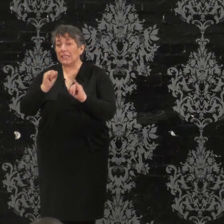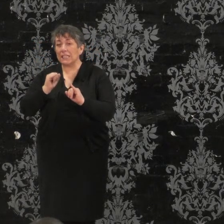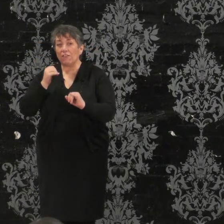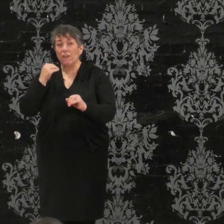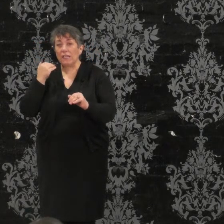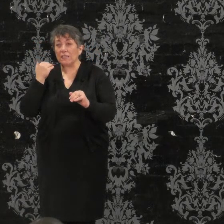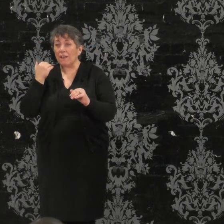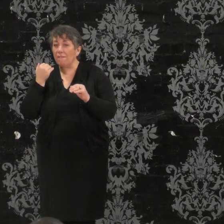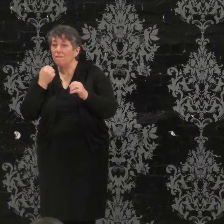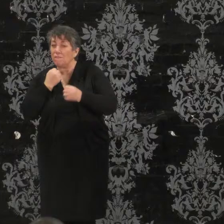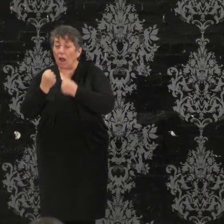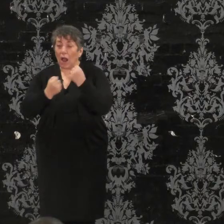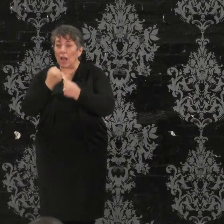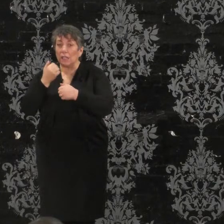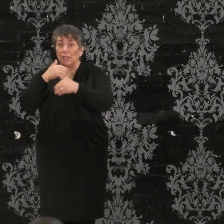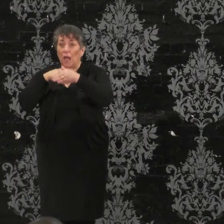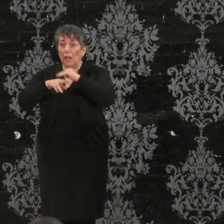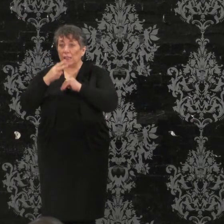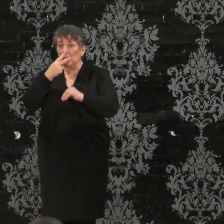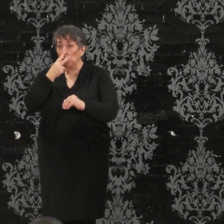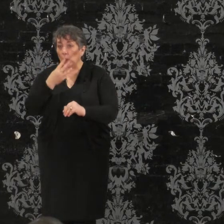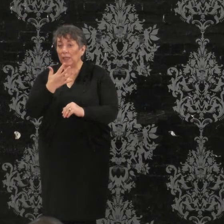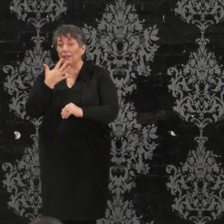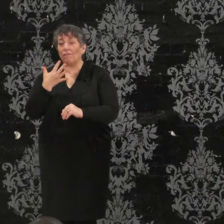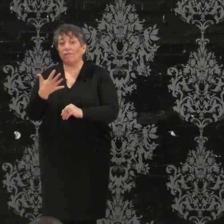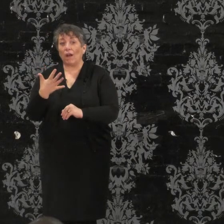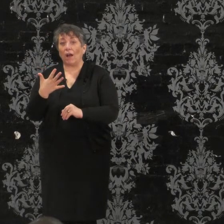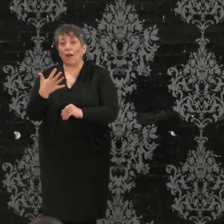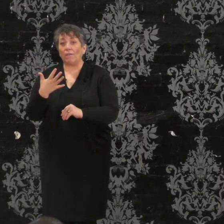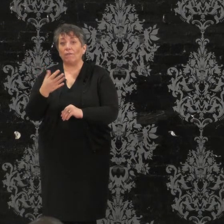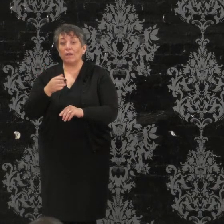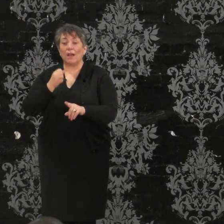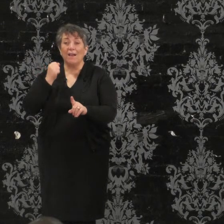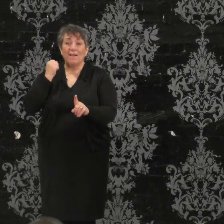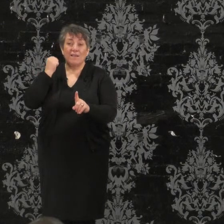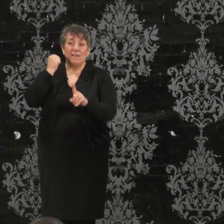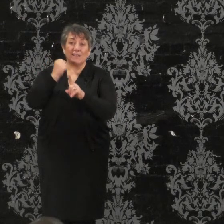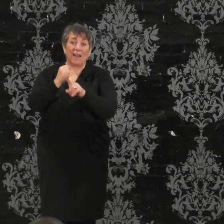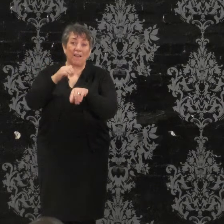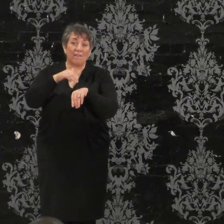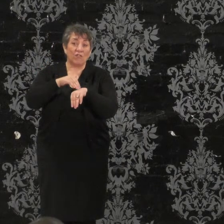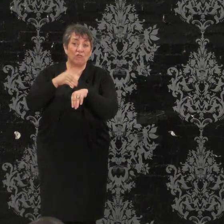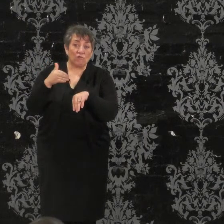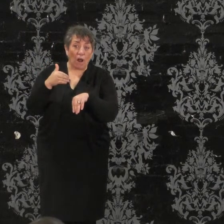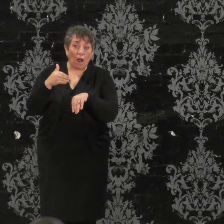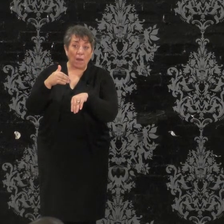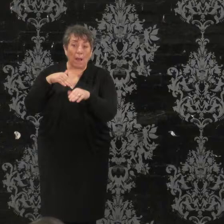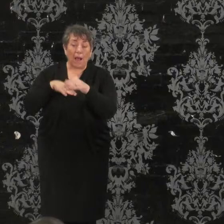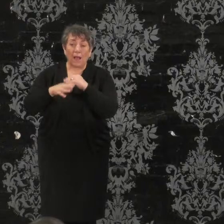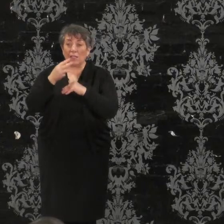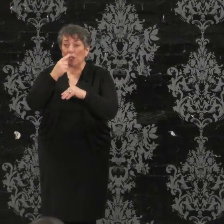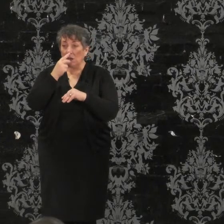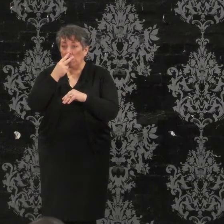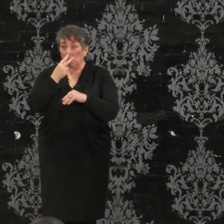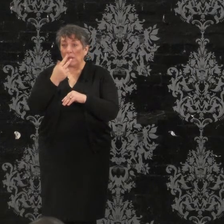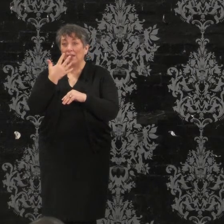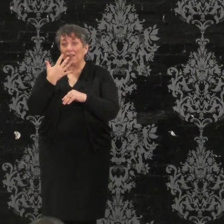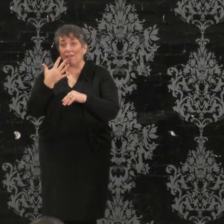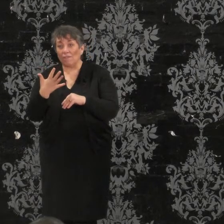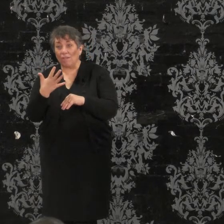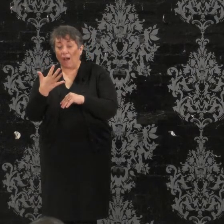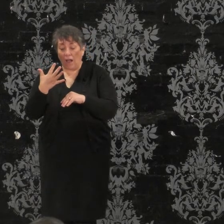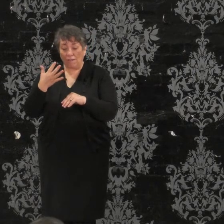25. Knife crime for under 25s is down by 48% compared to